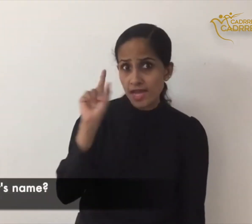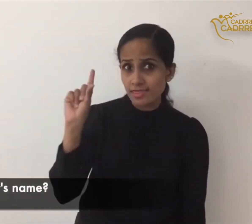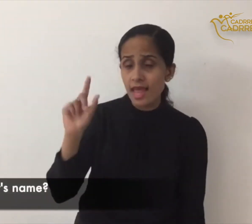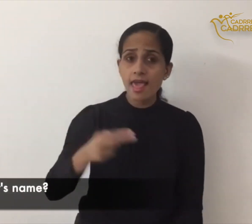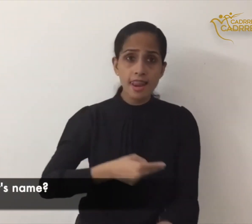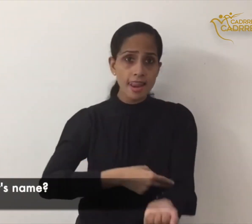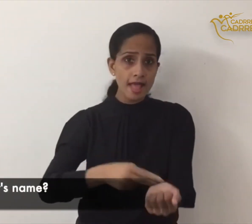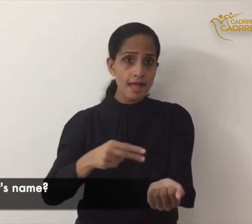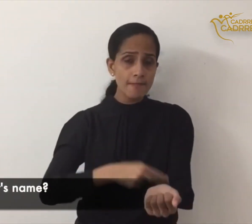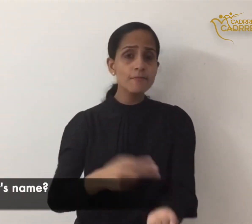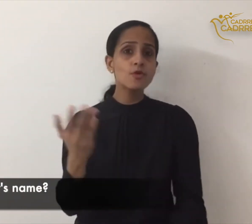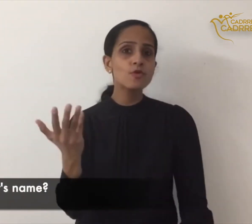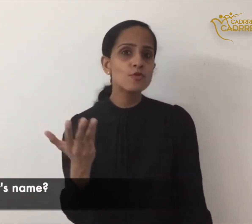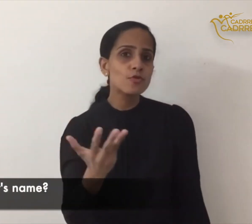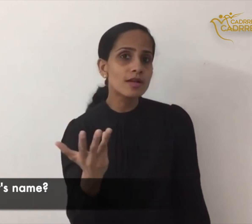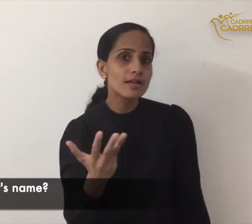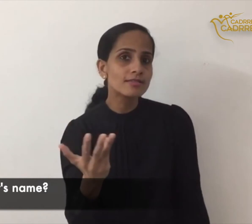What is your father's name?